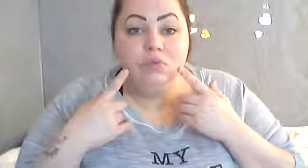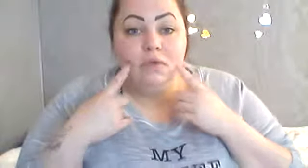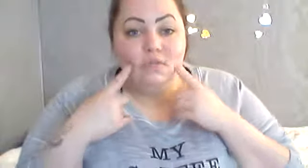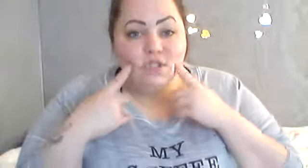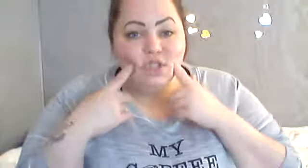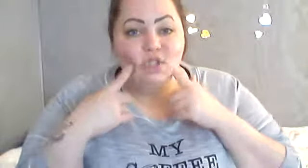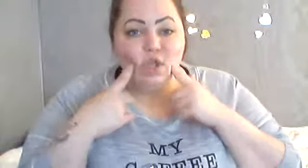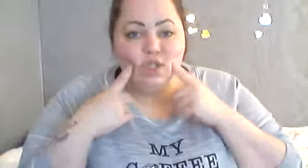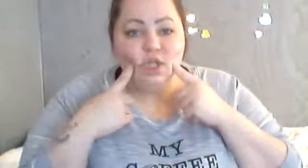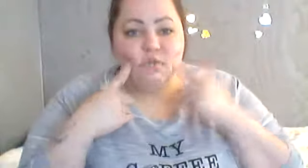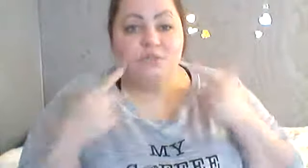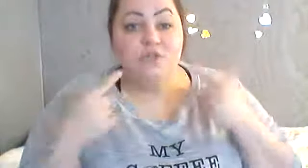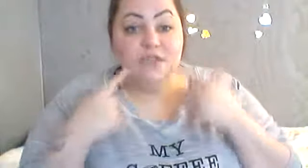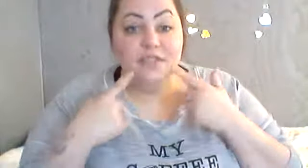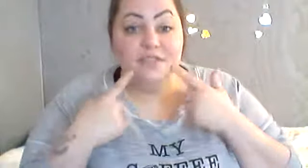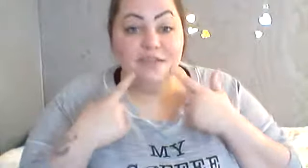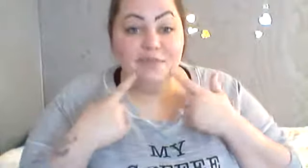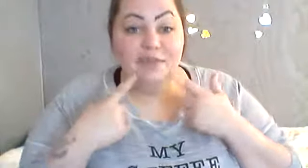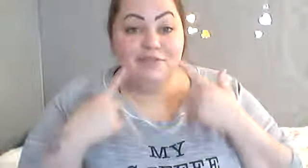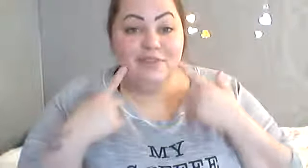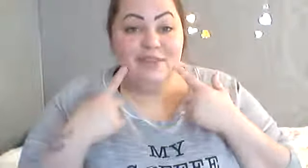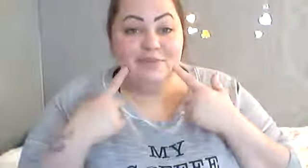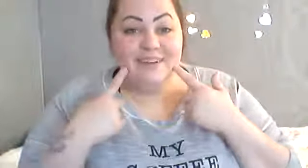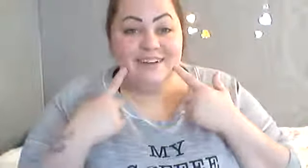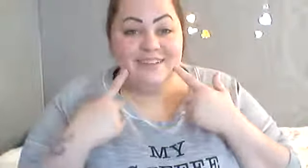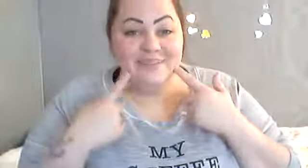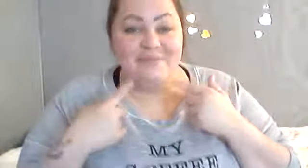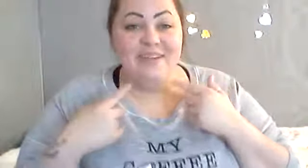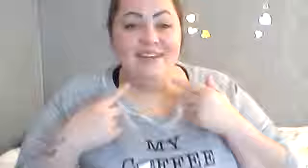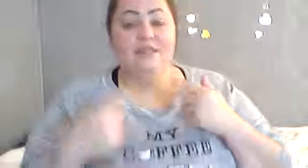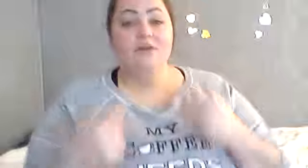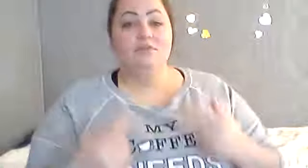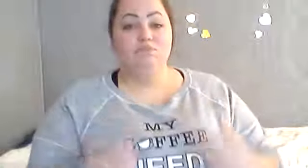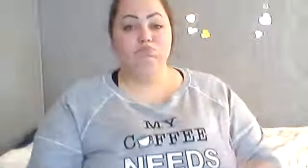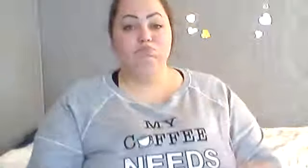My cheeks are already chubby, so you can't tell I'm like filling them with air a little bit.